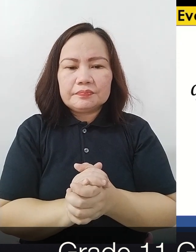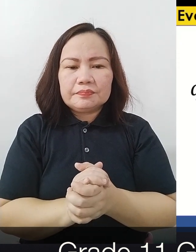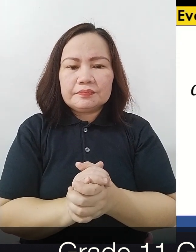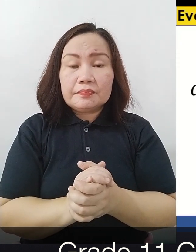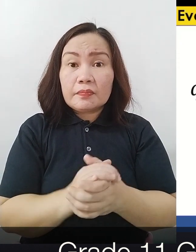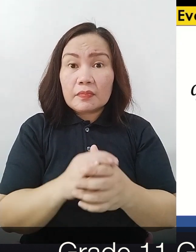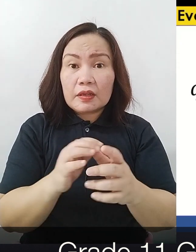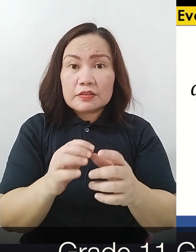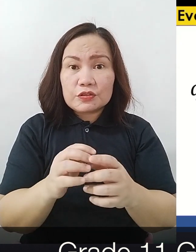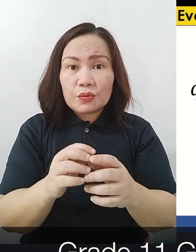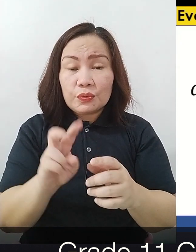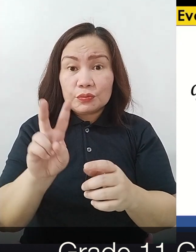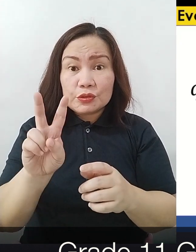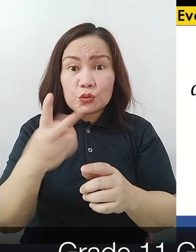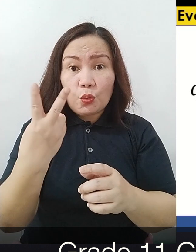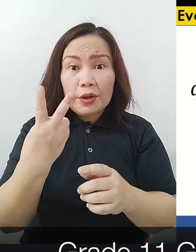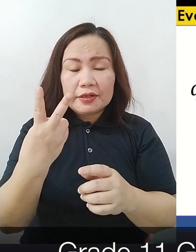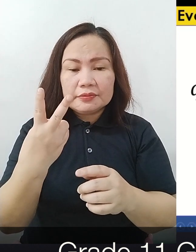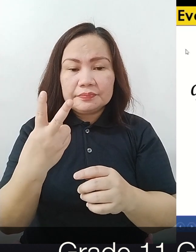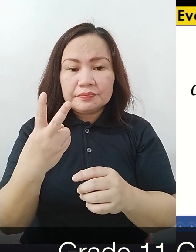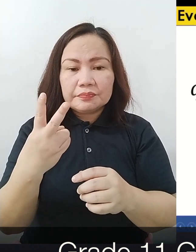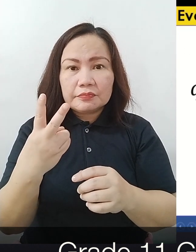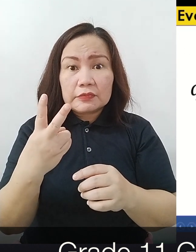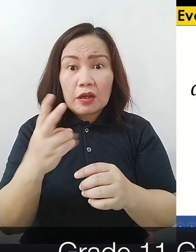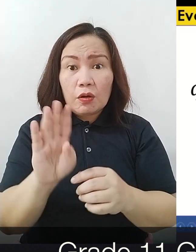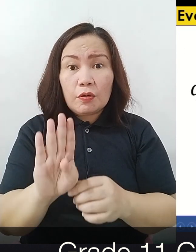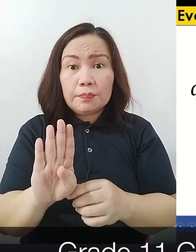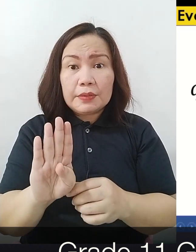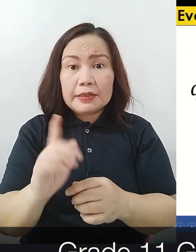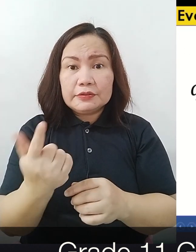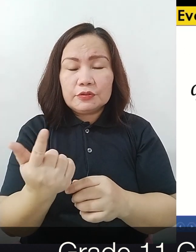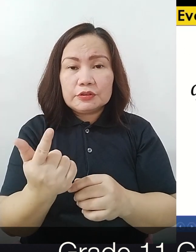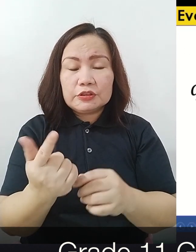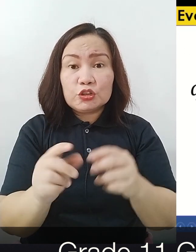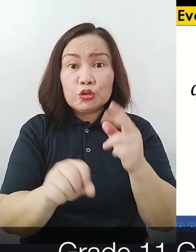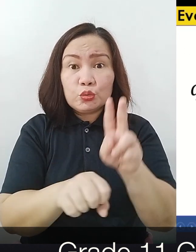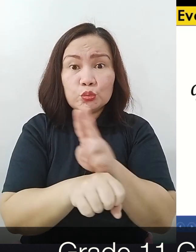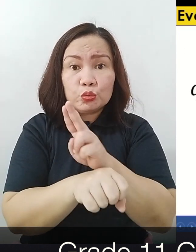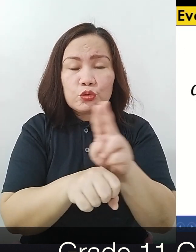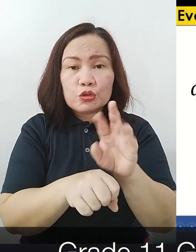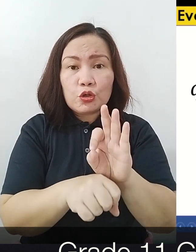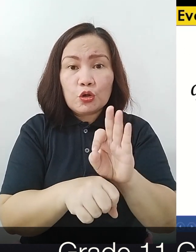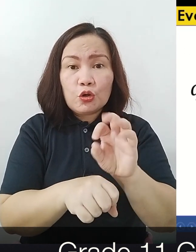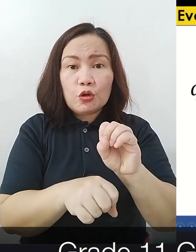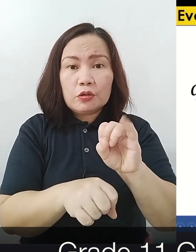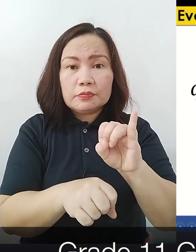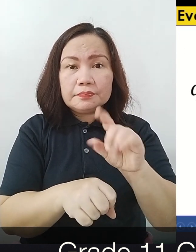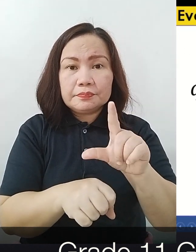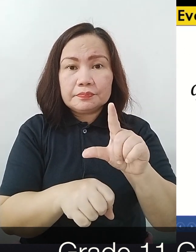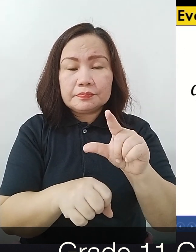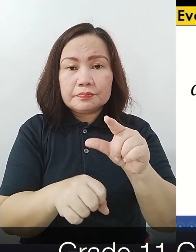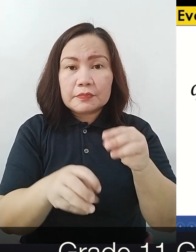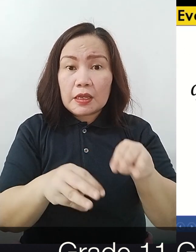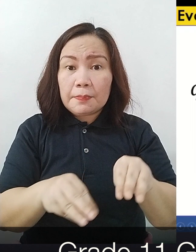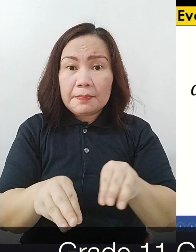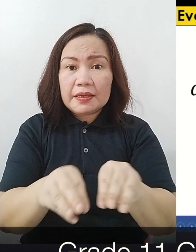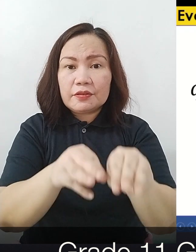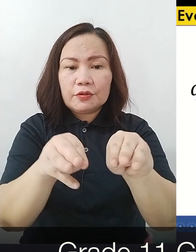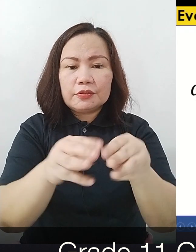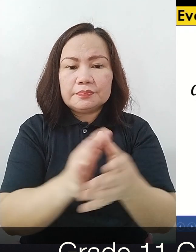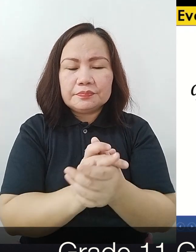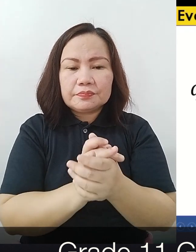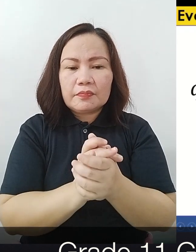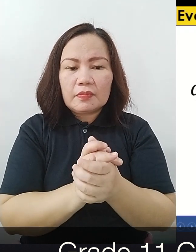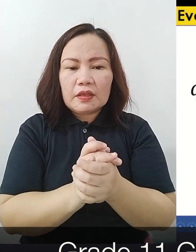This example is a square of binomial. So, pwede nyo gamitan ng FOIL method. So, ang unang